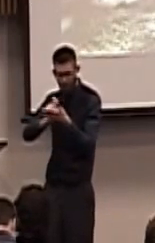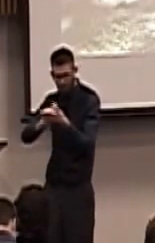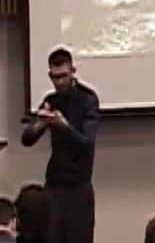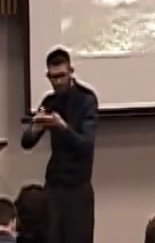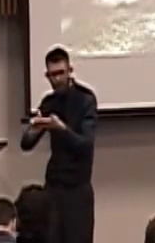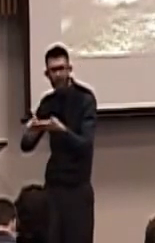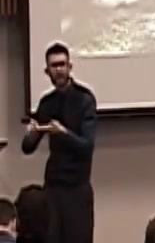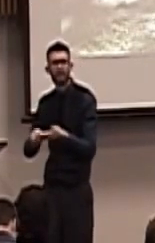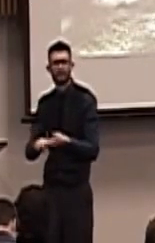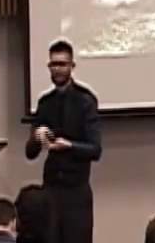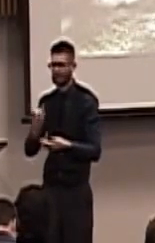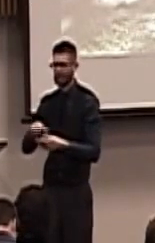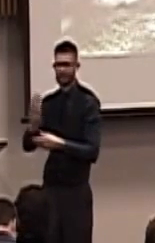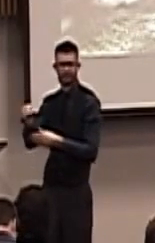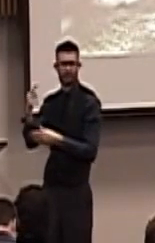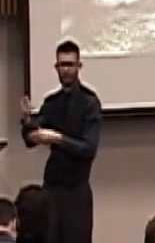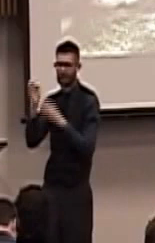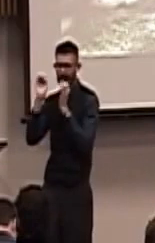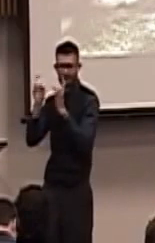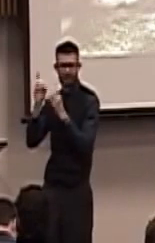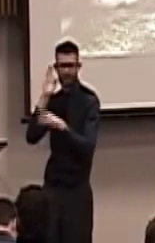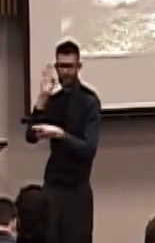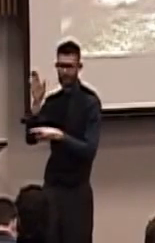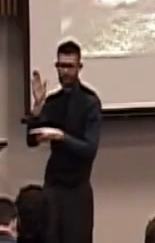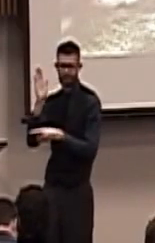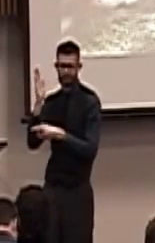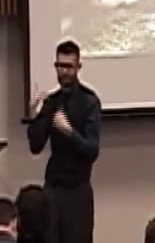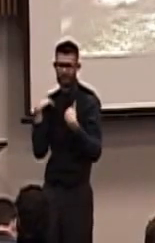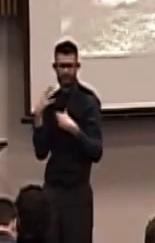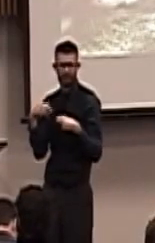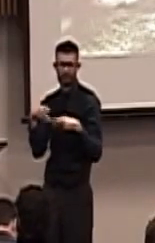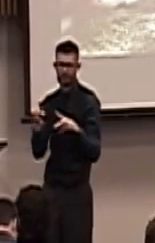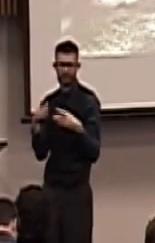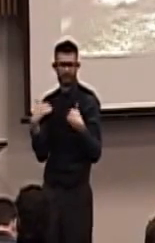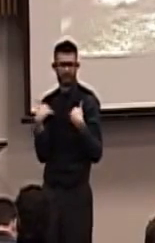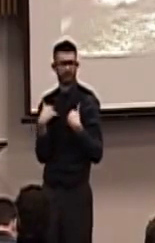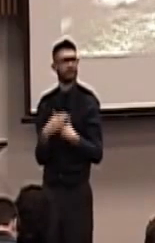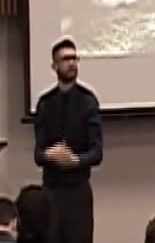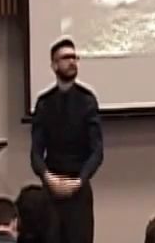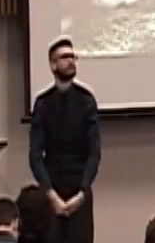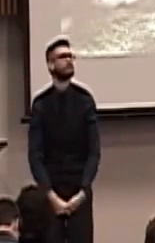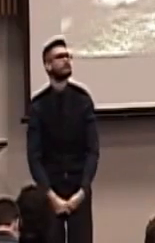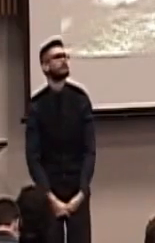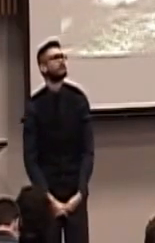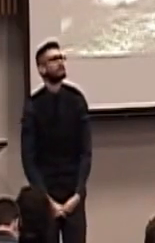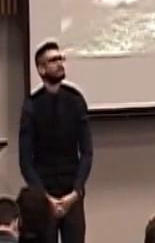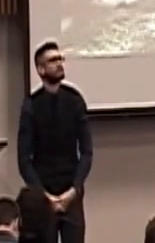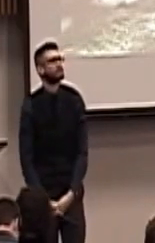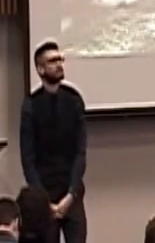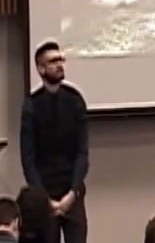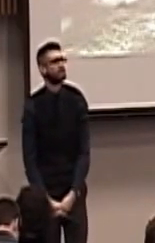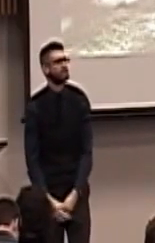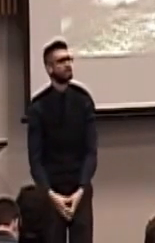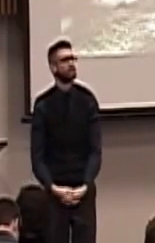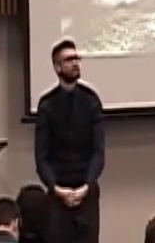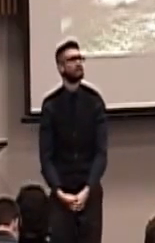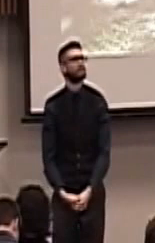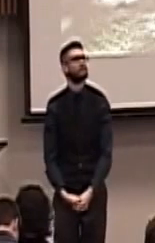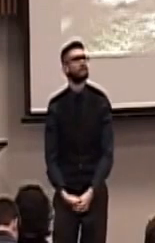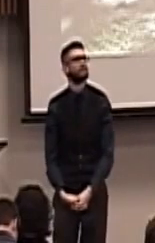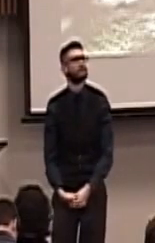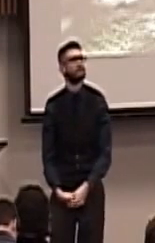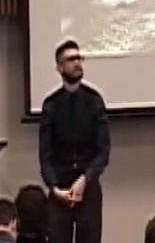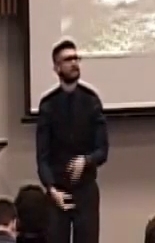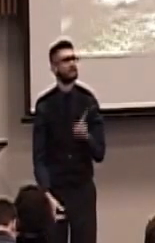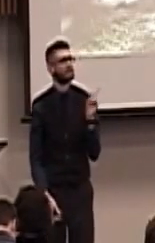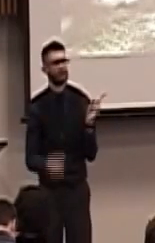this is the only education they will ever have an opportunity to get. And so these are the